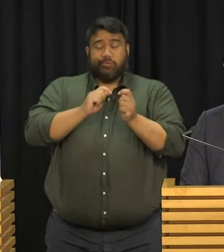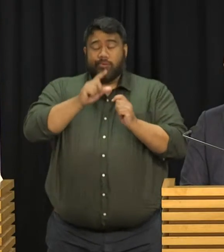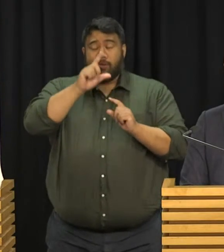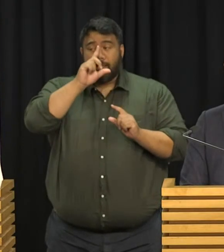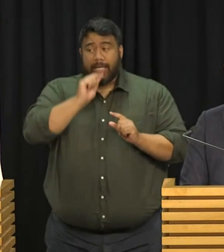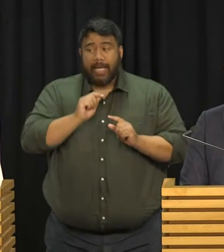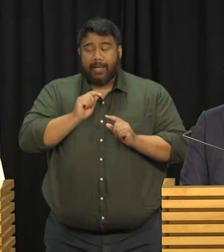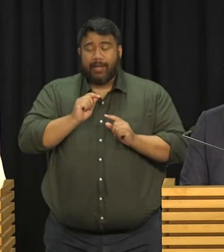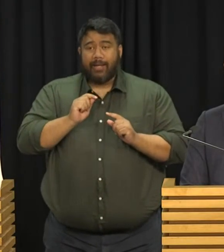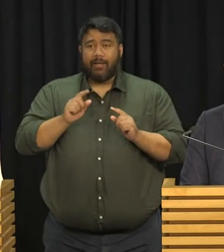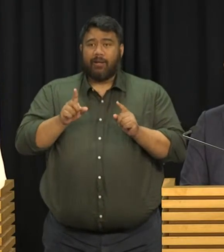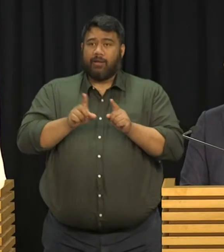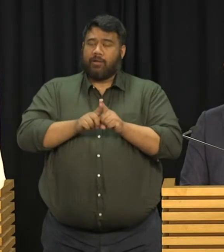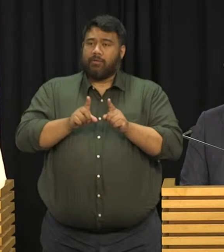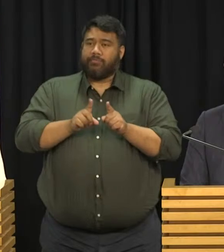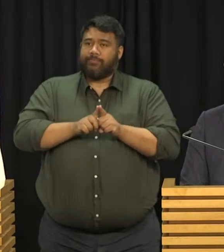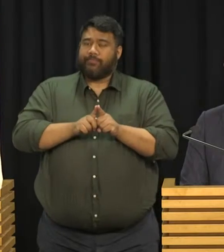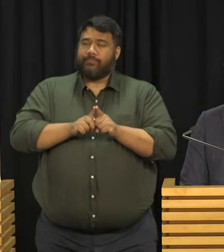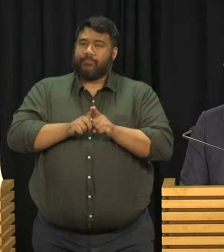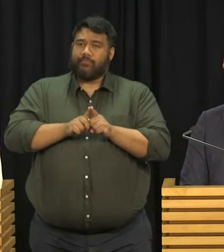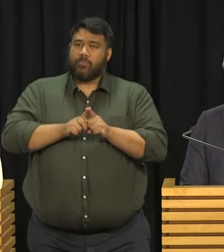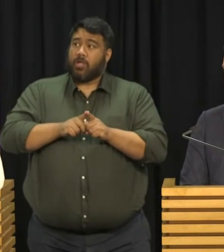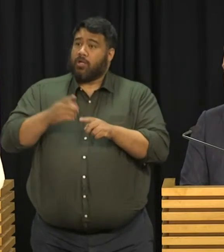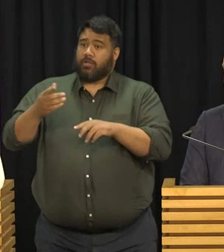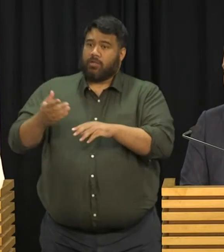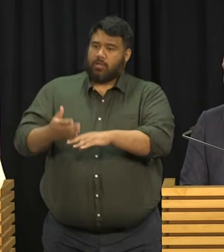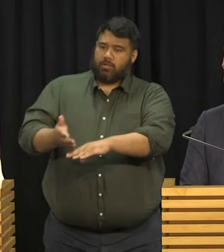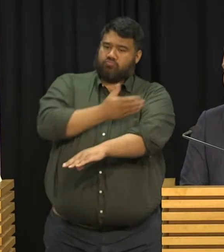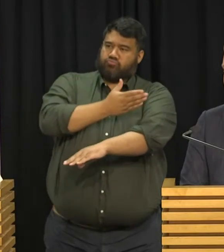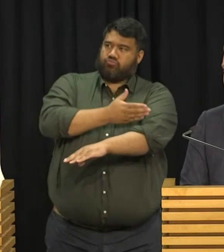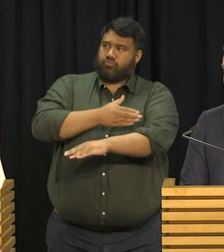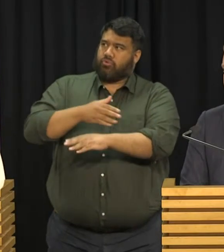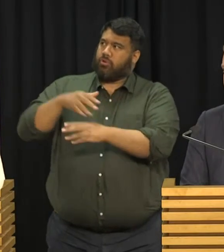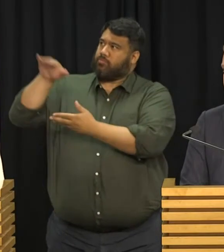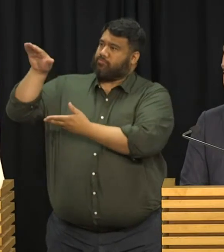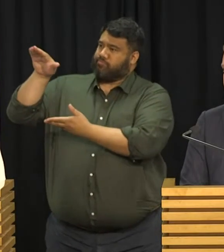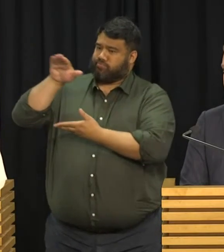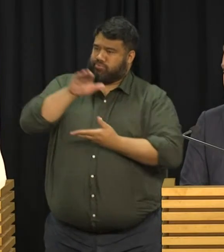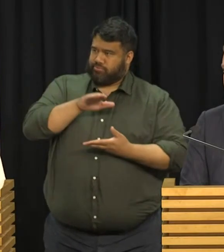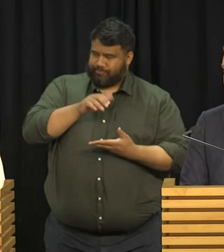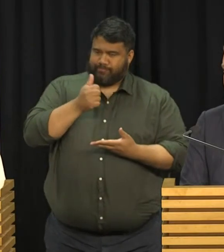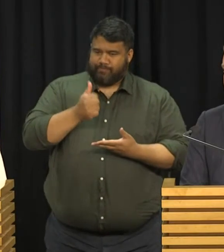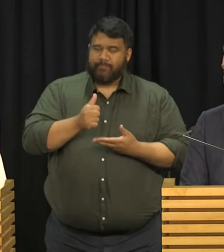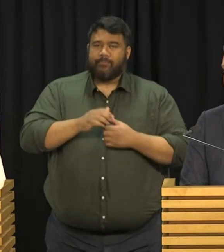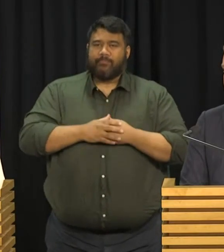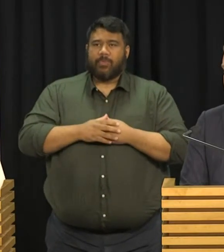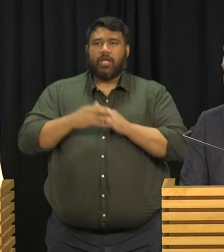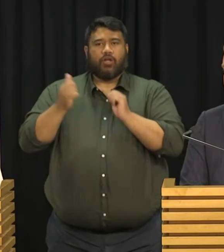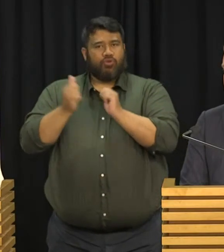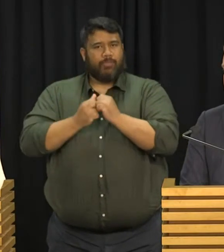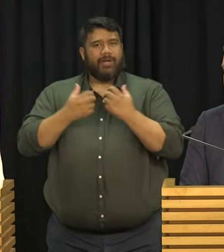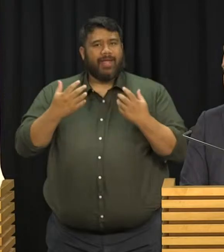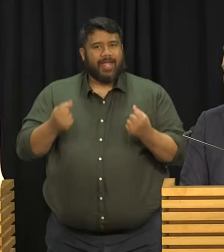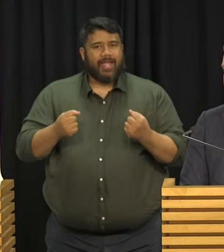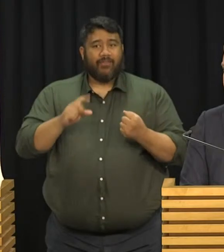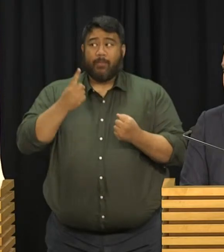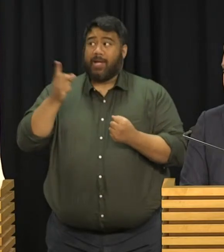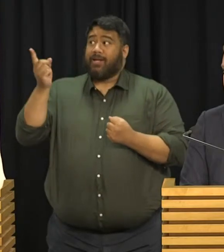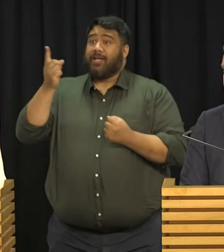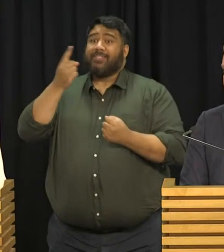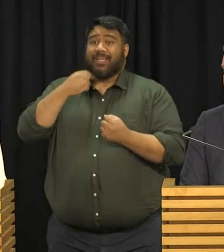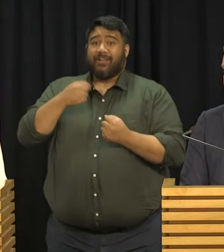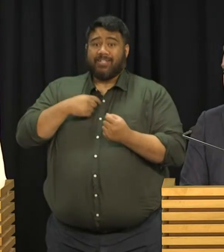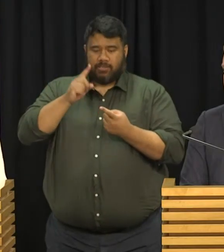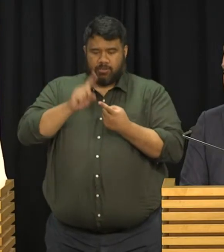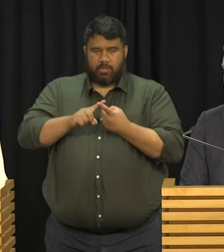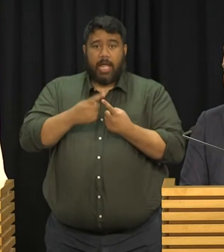situation where we have an advance purchase arrangement and then we get sent a docket that tells us exactly how many vaccines we'll be receiving and when. That is